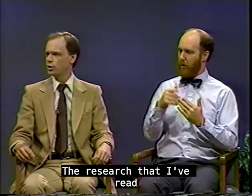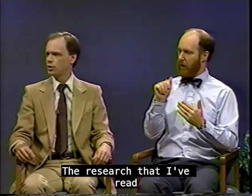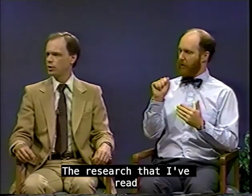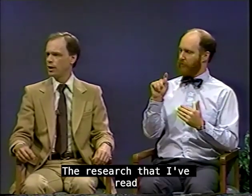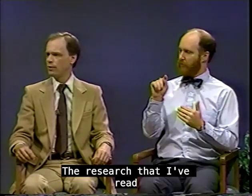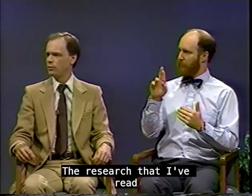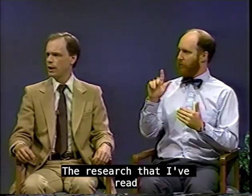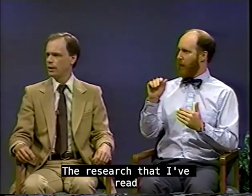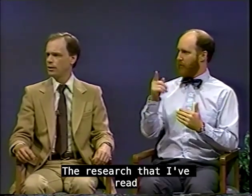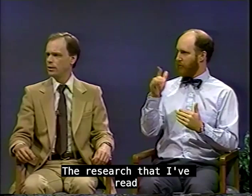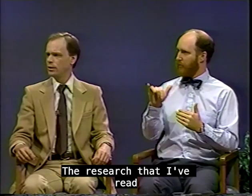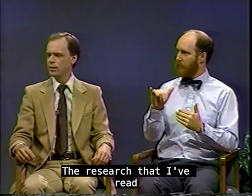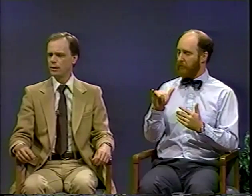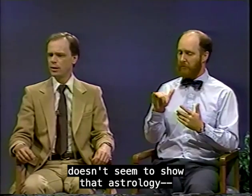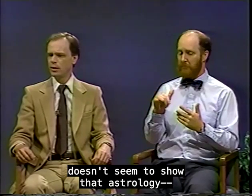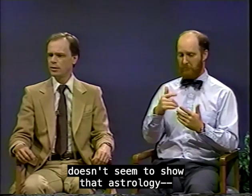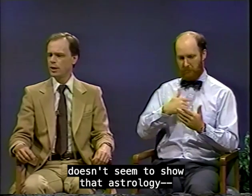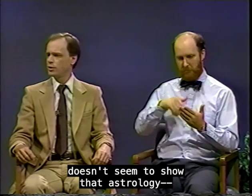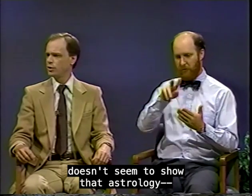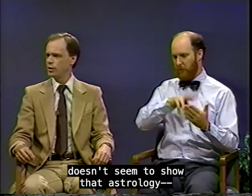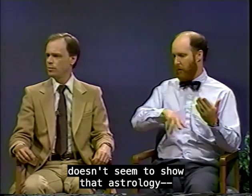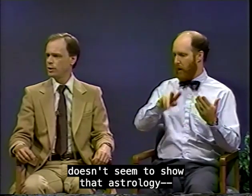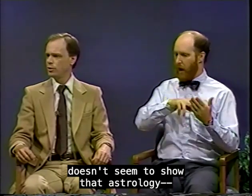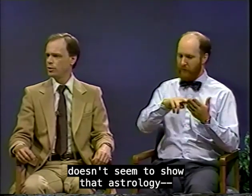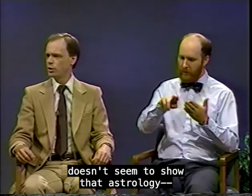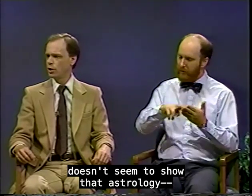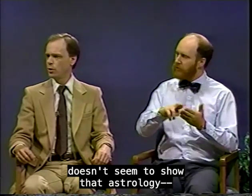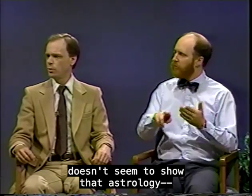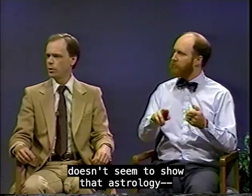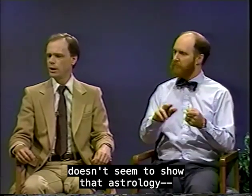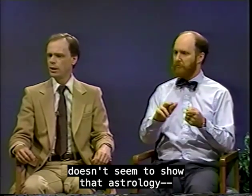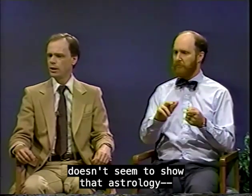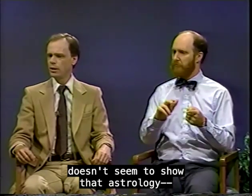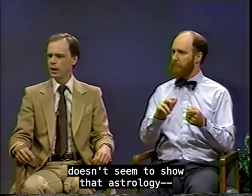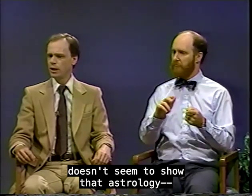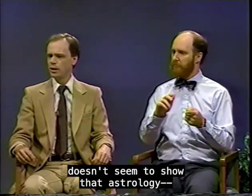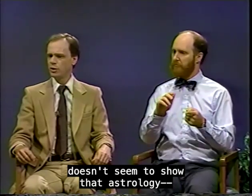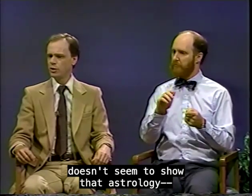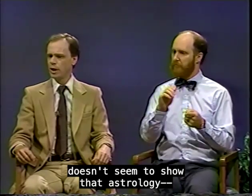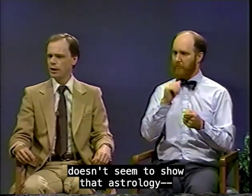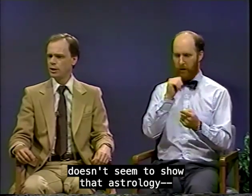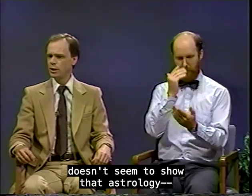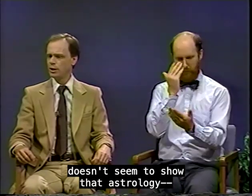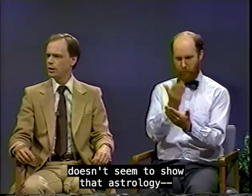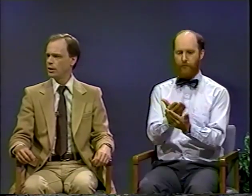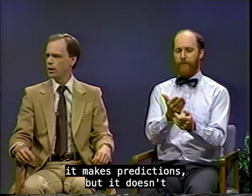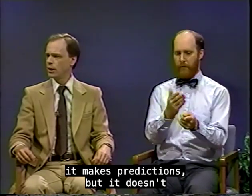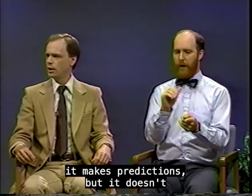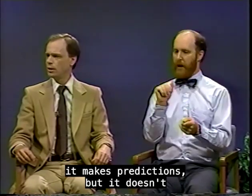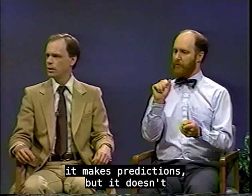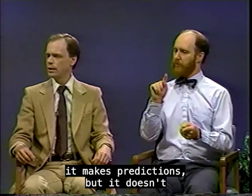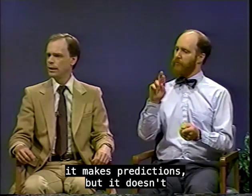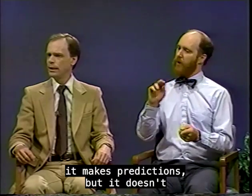The research that I've read doesn't seem to show that astrology,